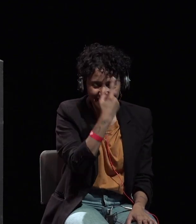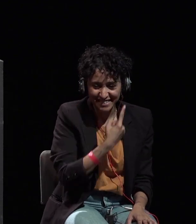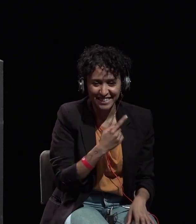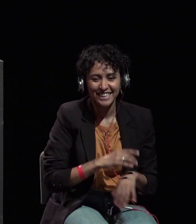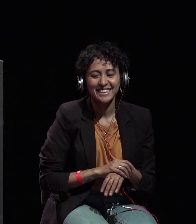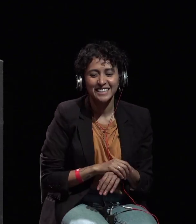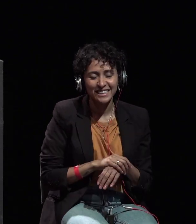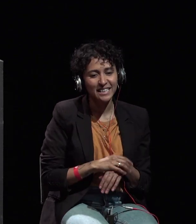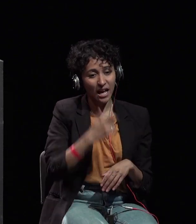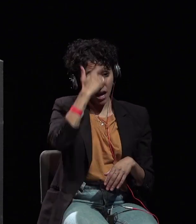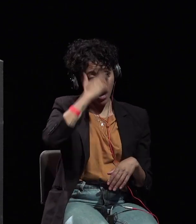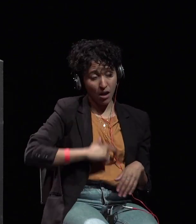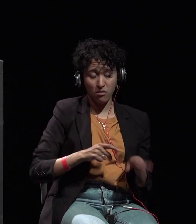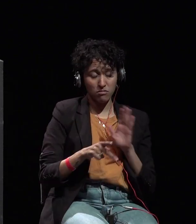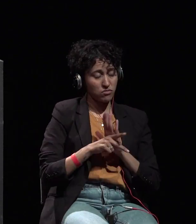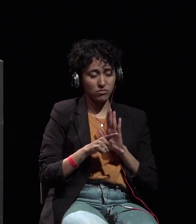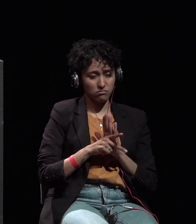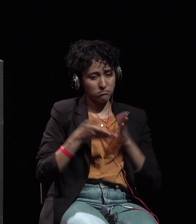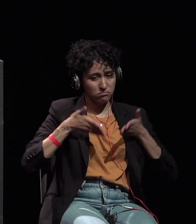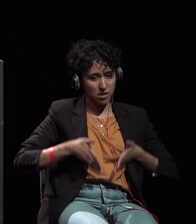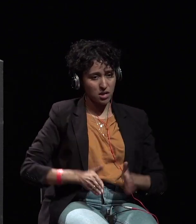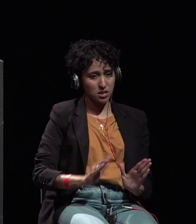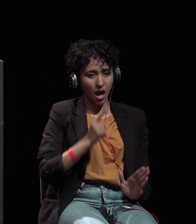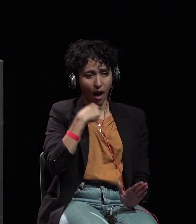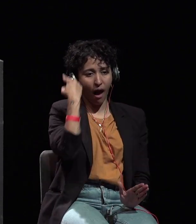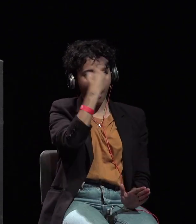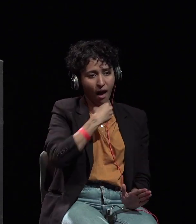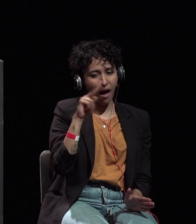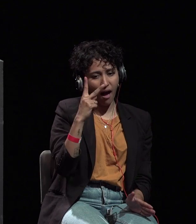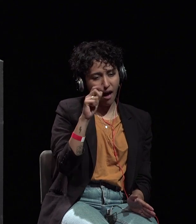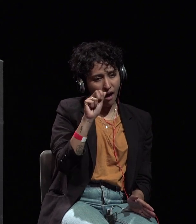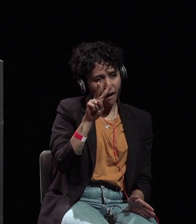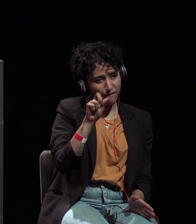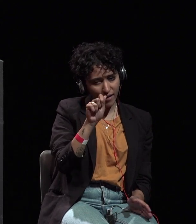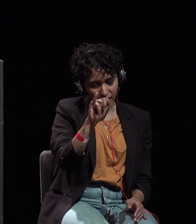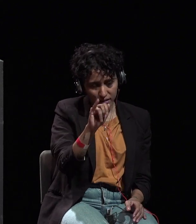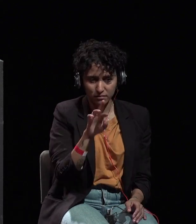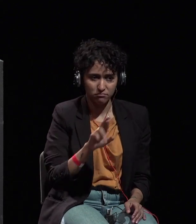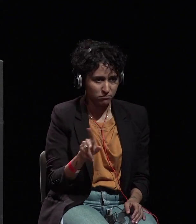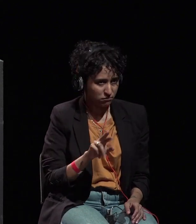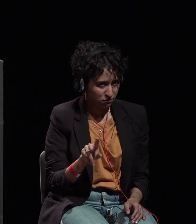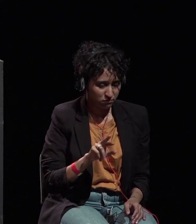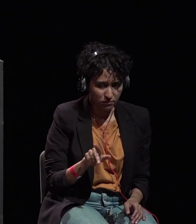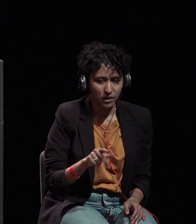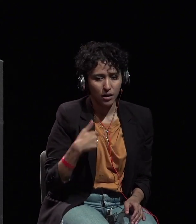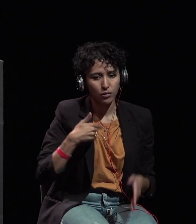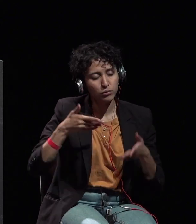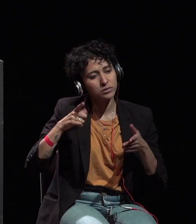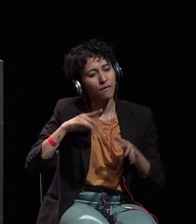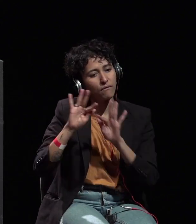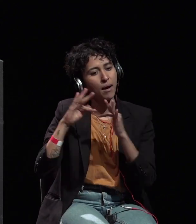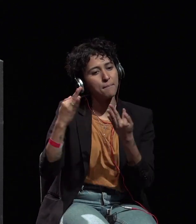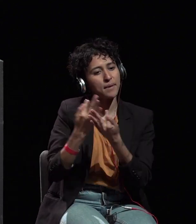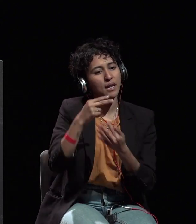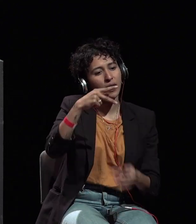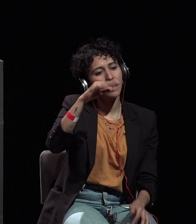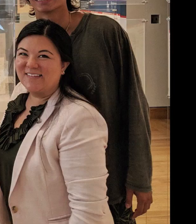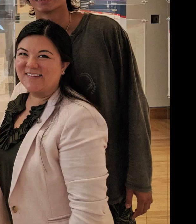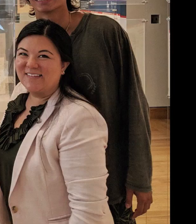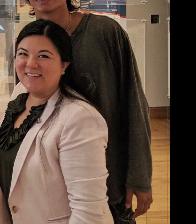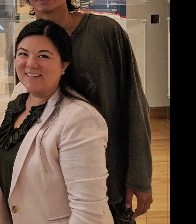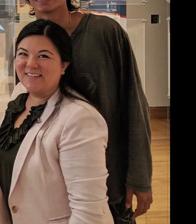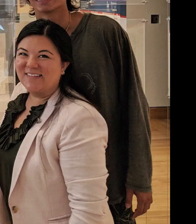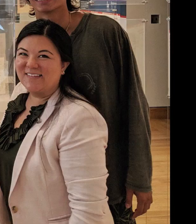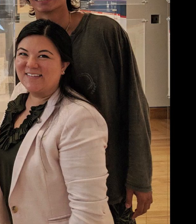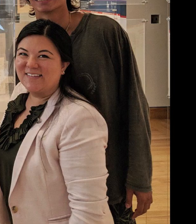Hawaii. In the process of this project, we also collaborated with Nalamakui Kapo Asing, a Kanaka Maoli